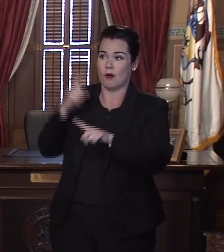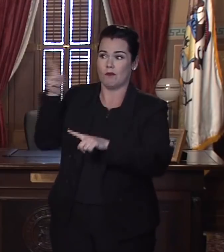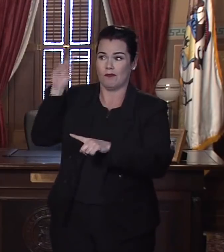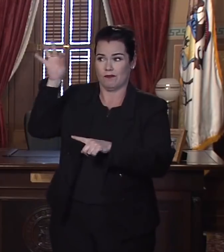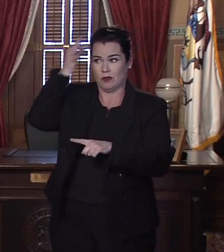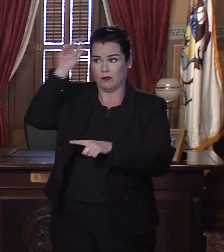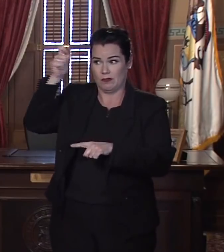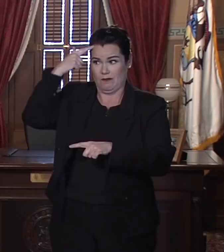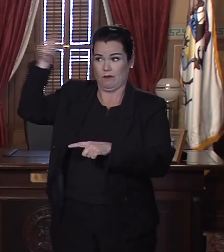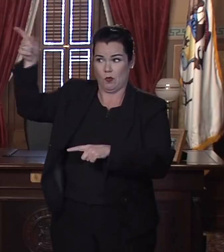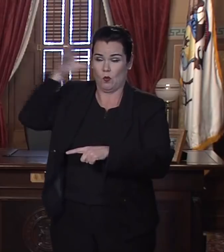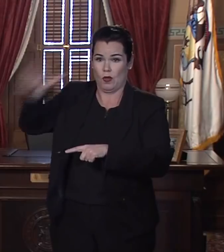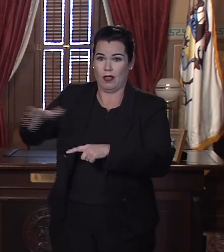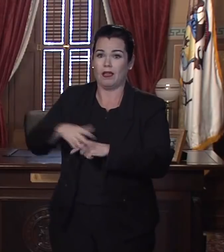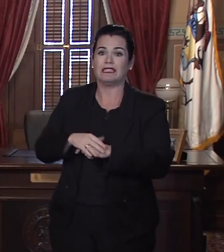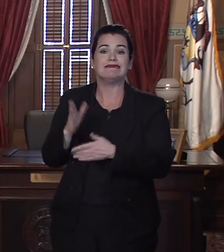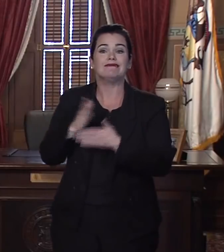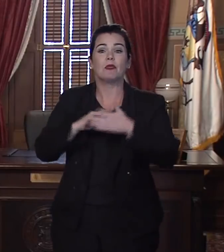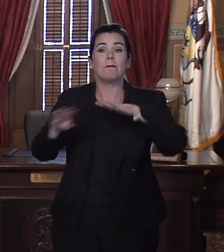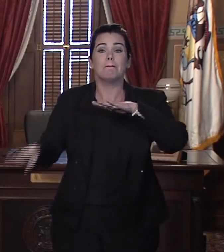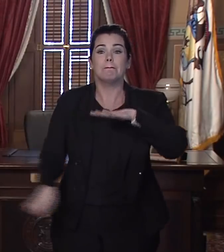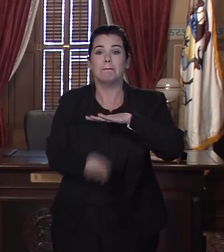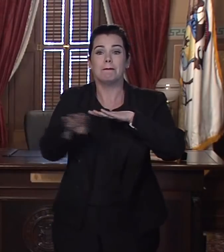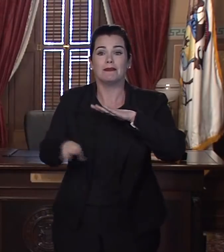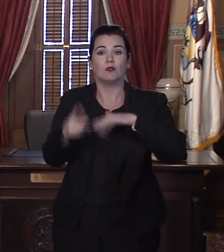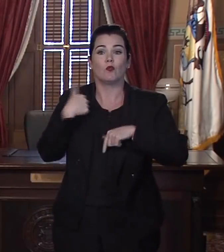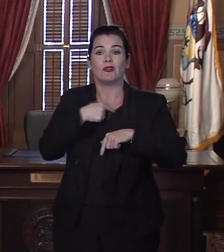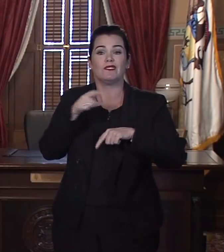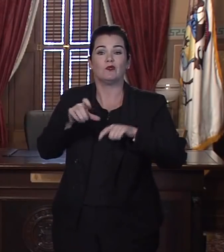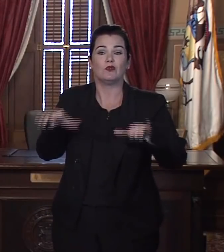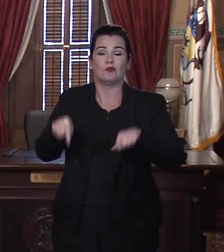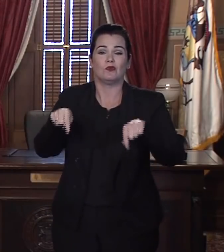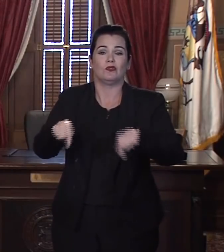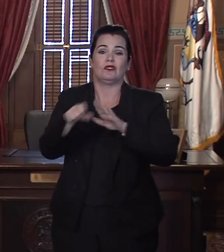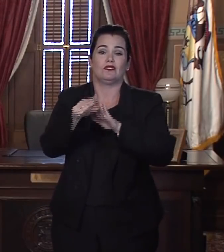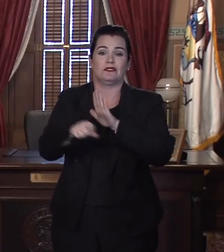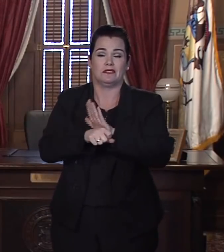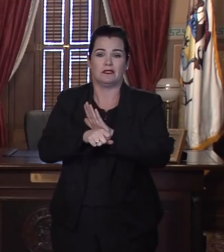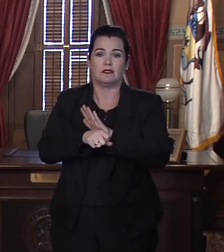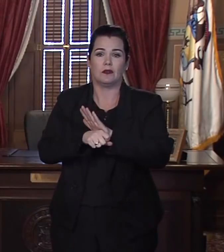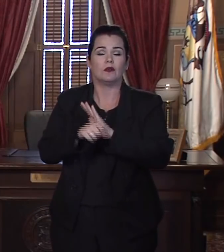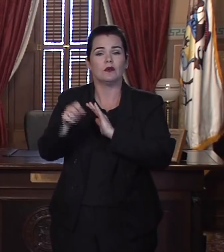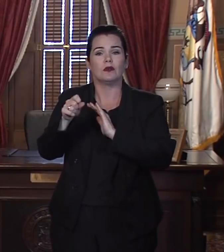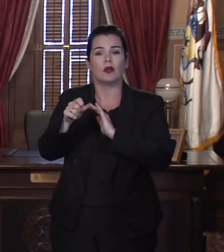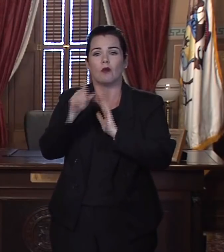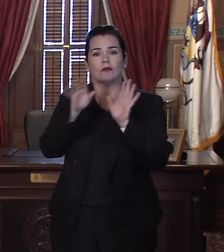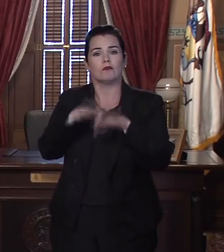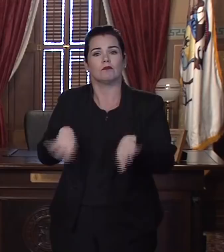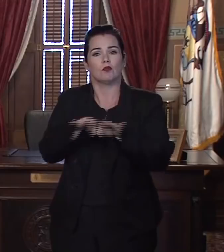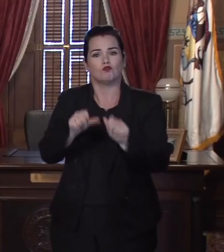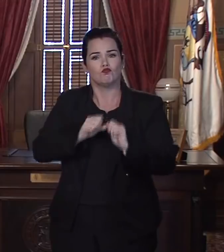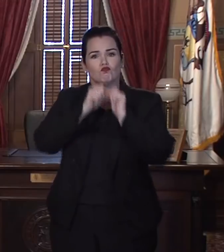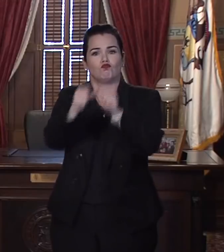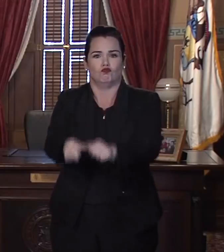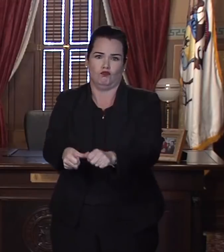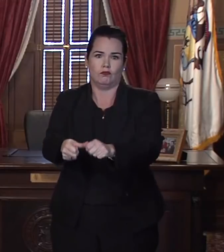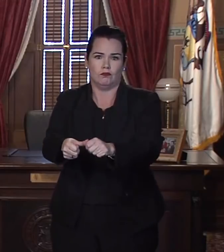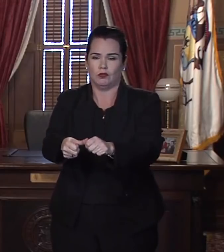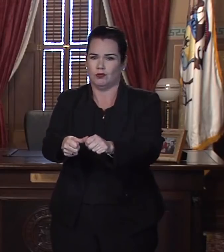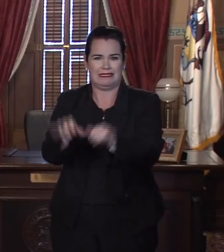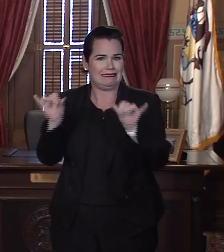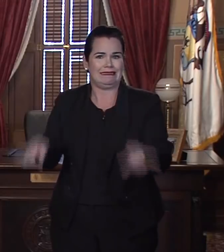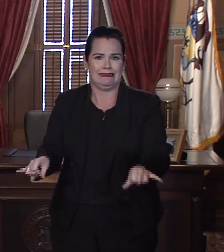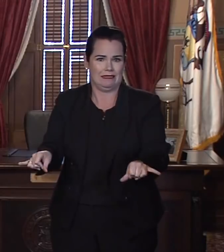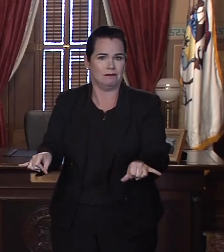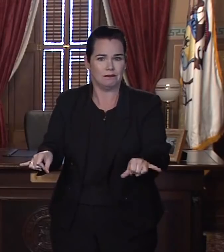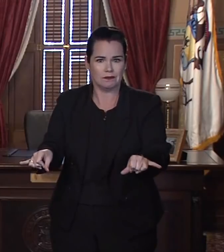of the fundamentals that we need to do as a state are going to be very important to continue doing, and so we're